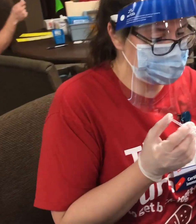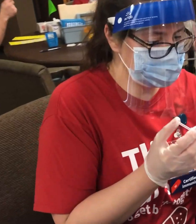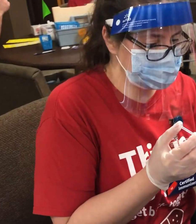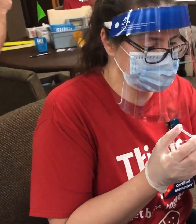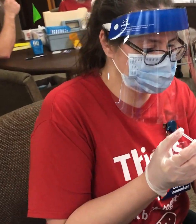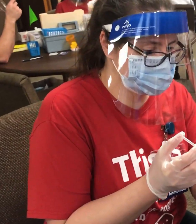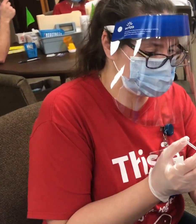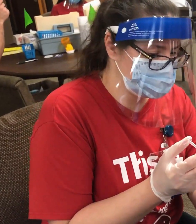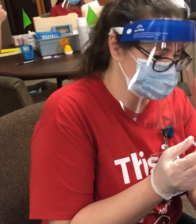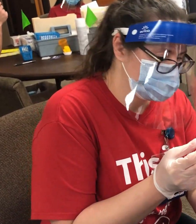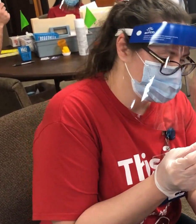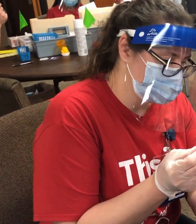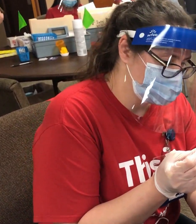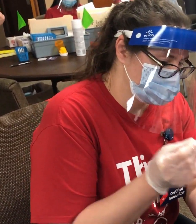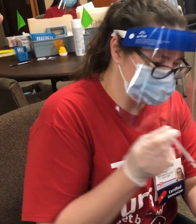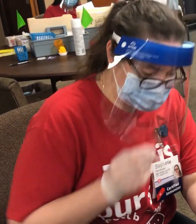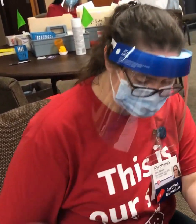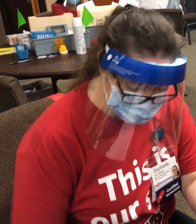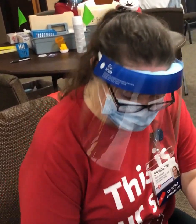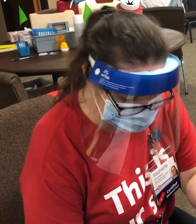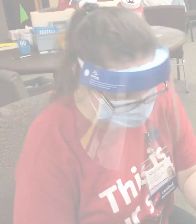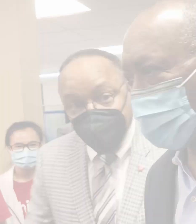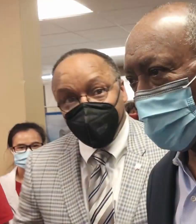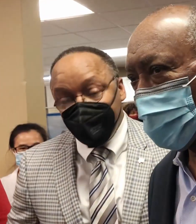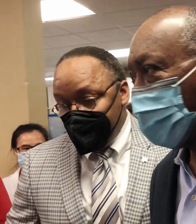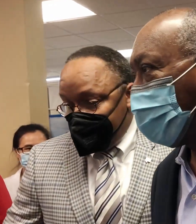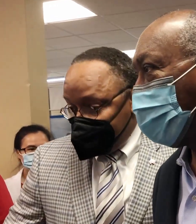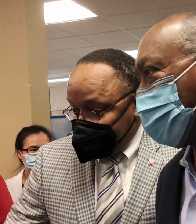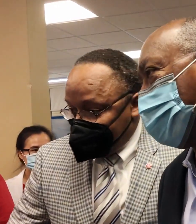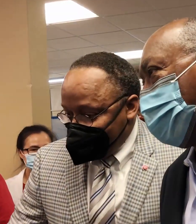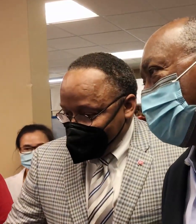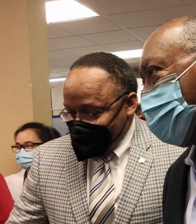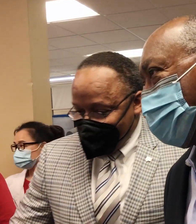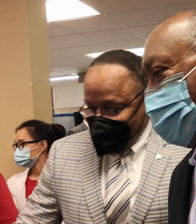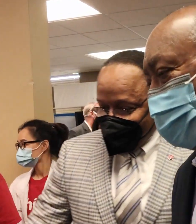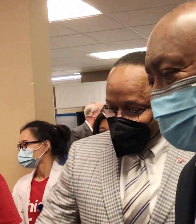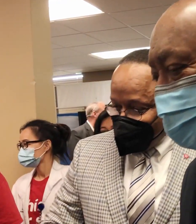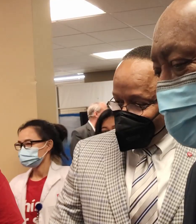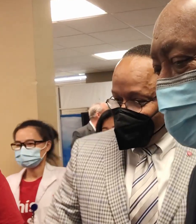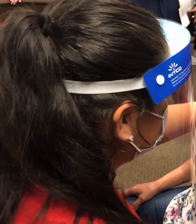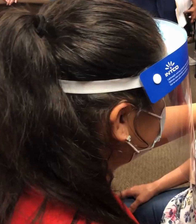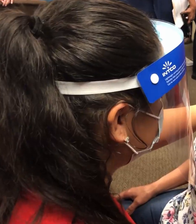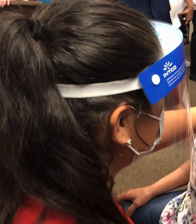You ready? I'm done. Is she nervous?